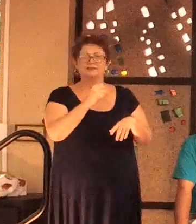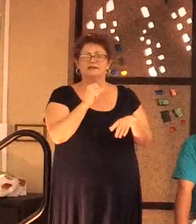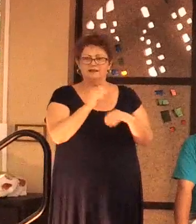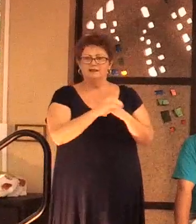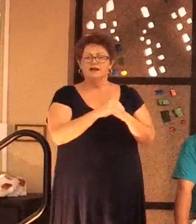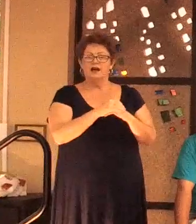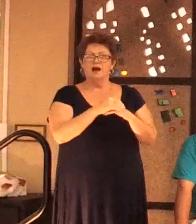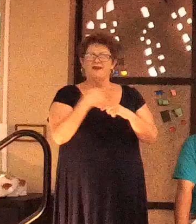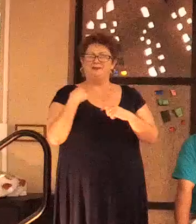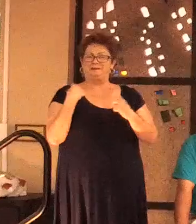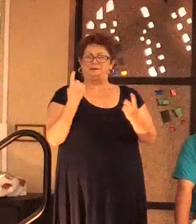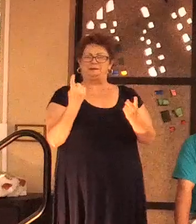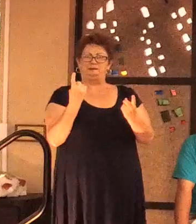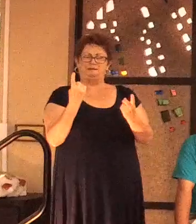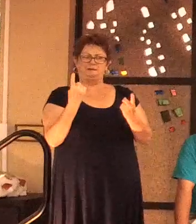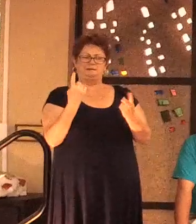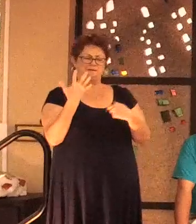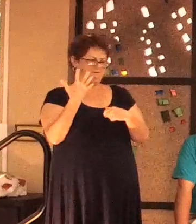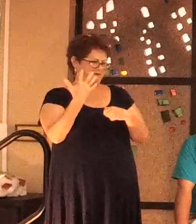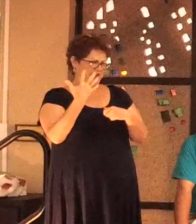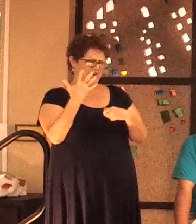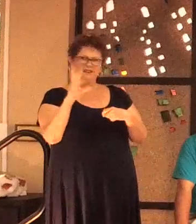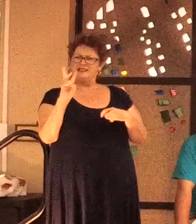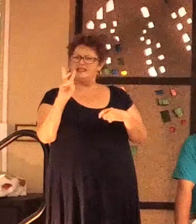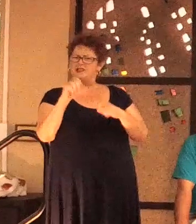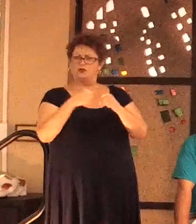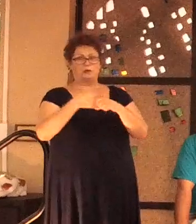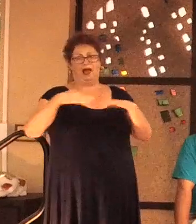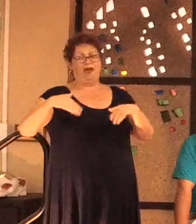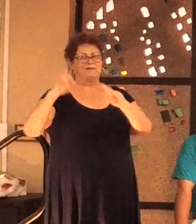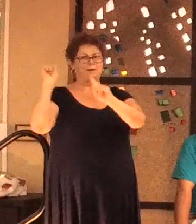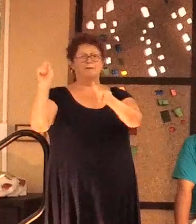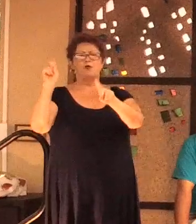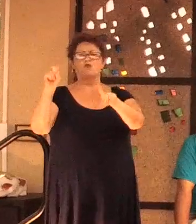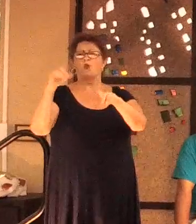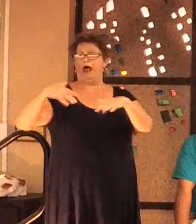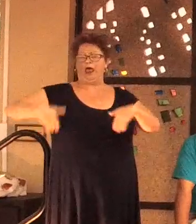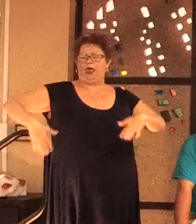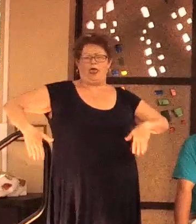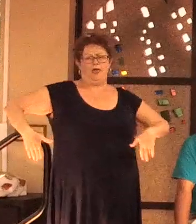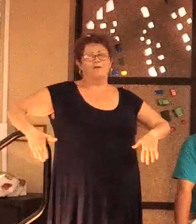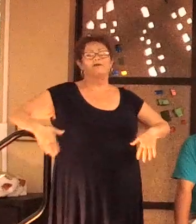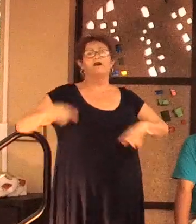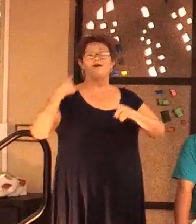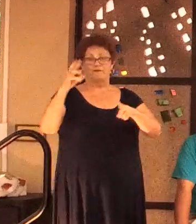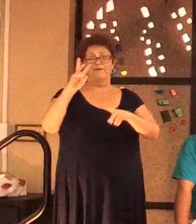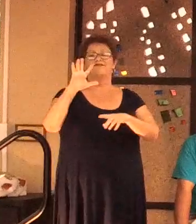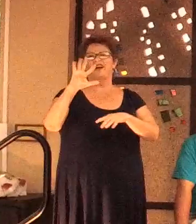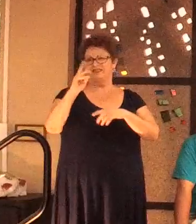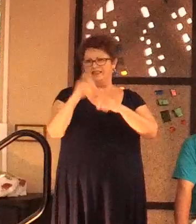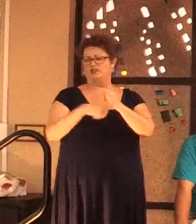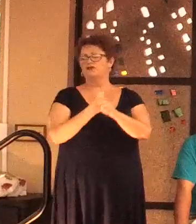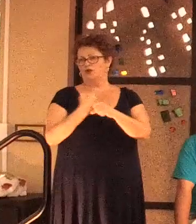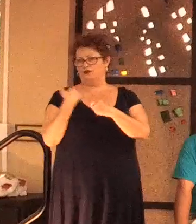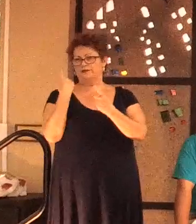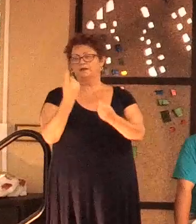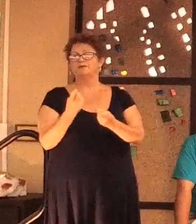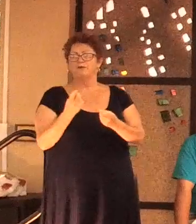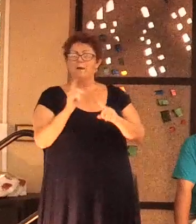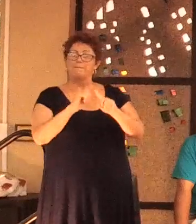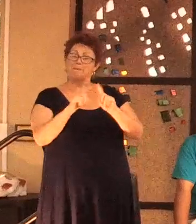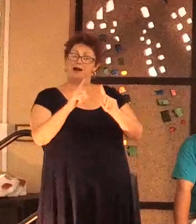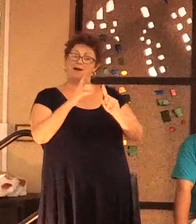States, in the West, and I think I've been to 5 or 6. I have not gone maybe